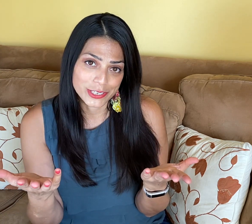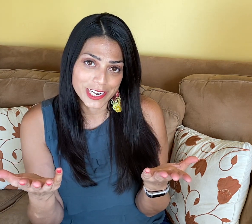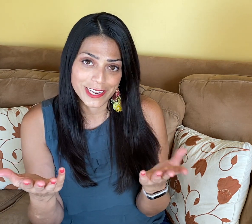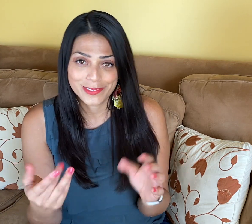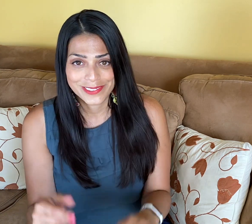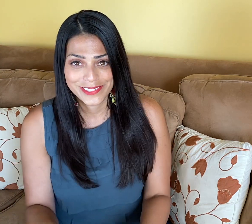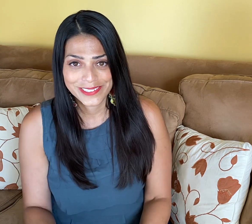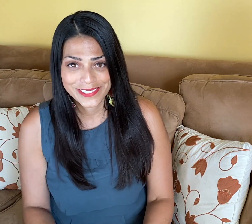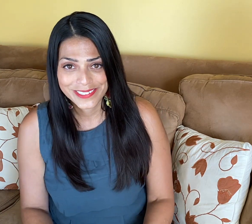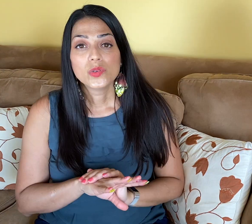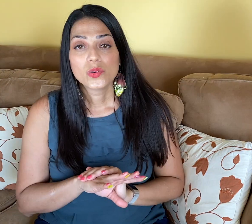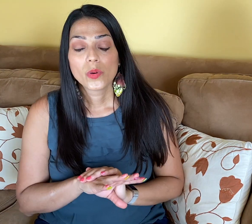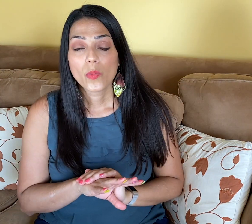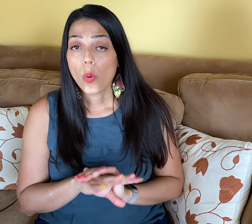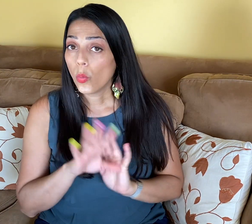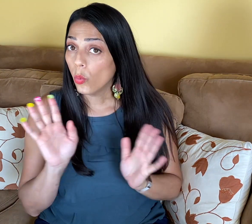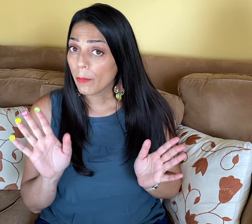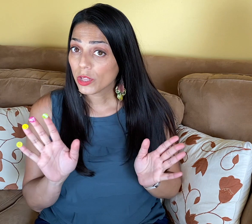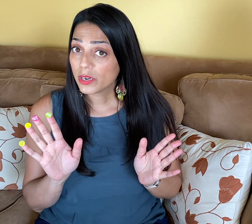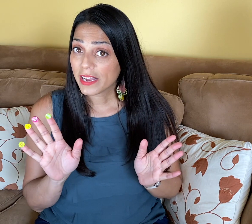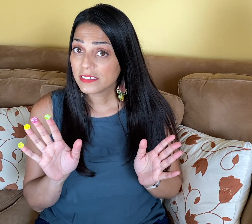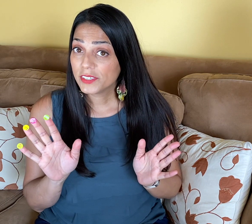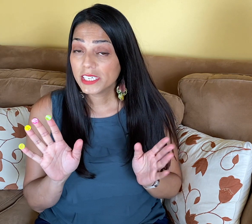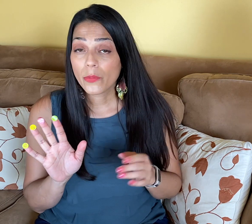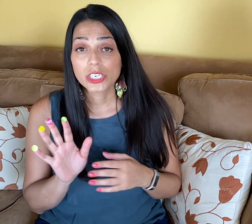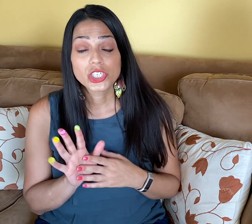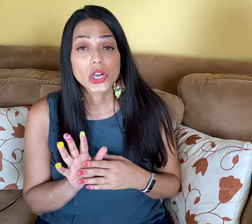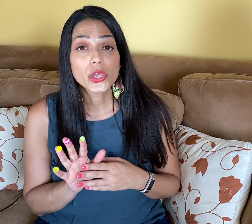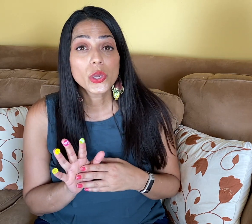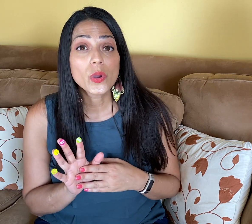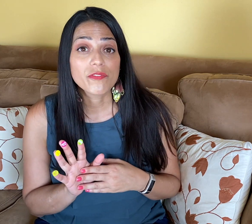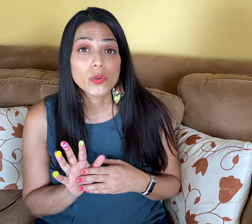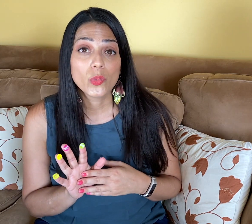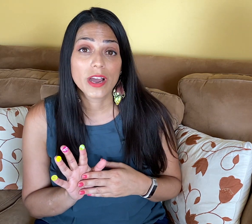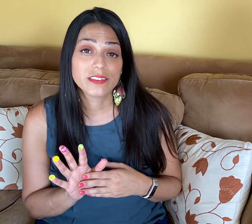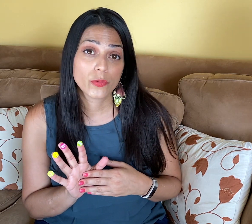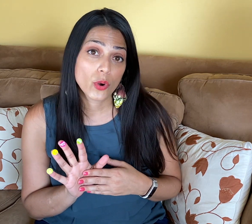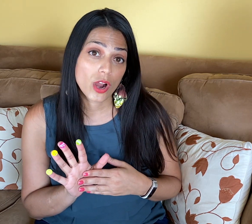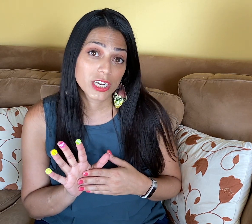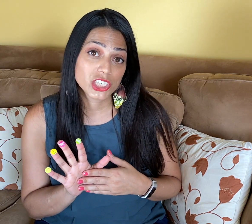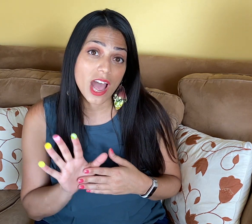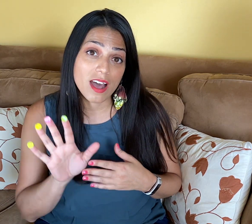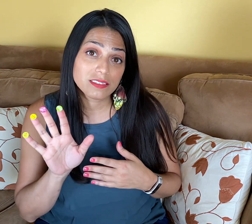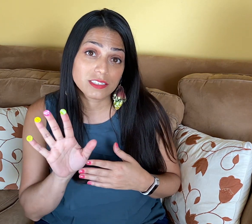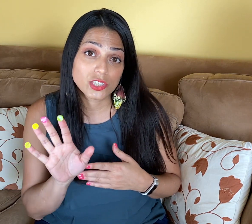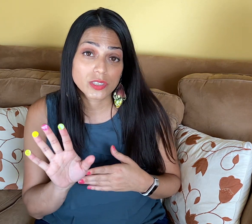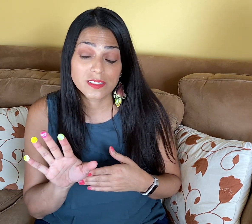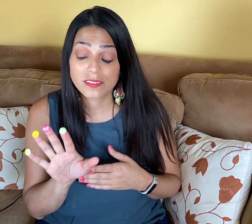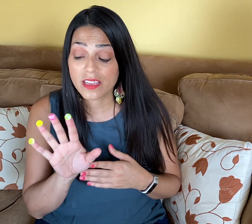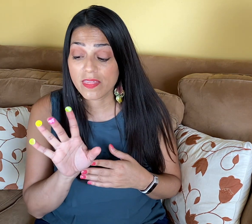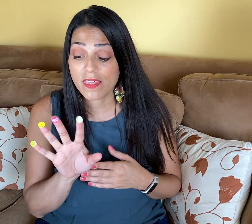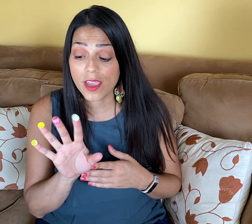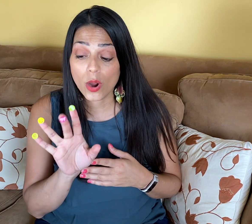entertaining. One more little activity I want to show you if you want to work on a child and increasing their